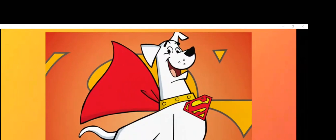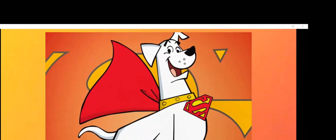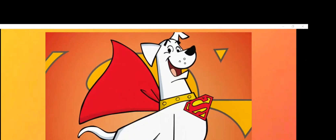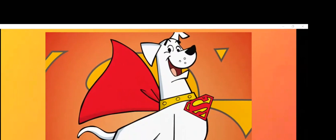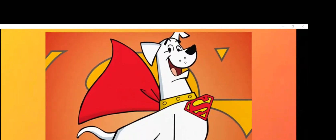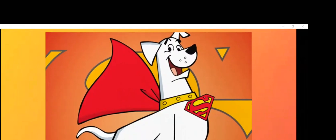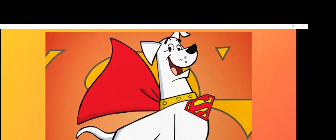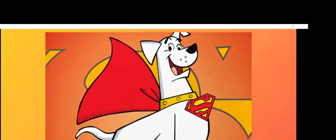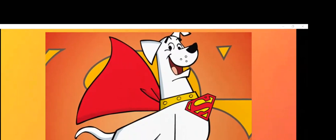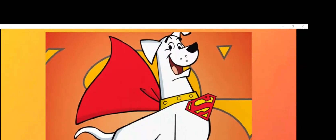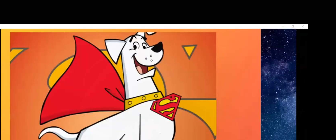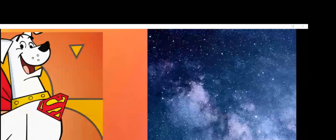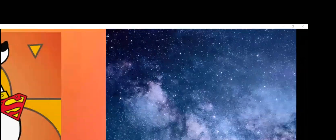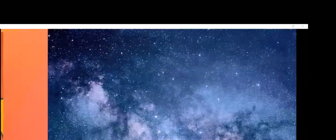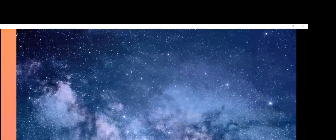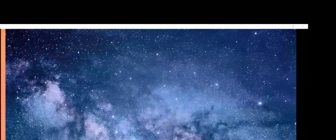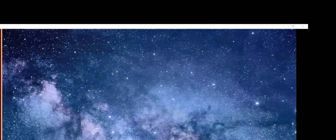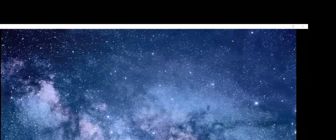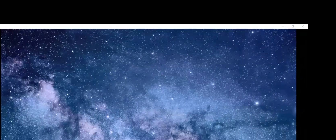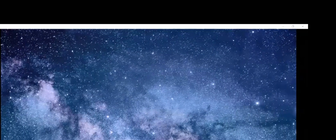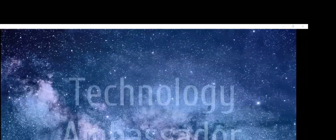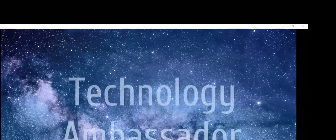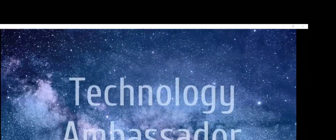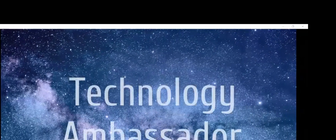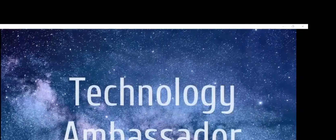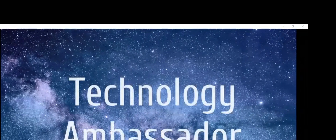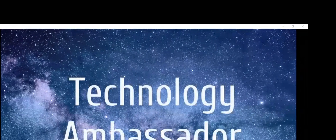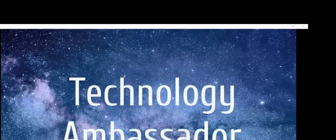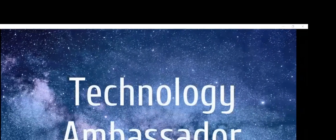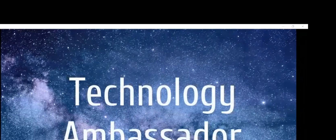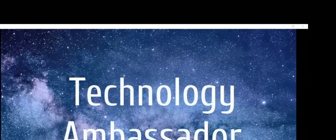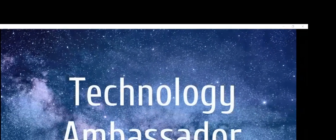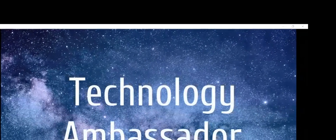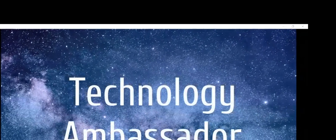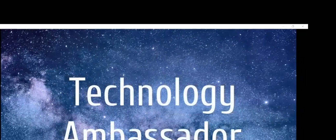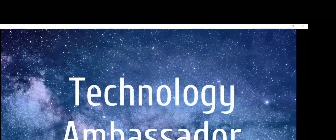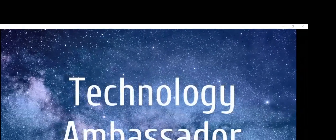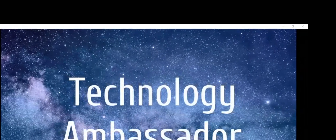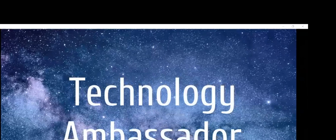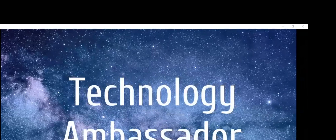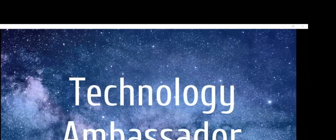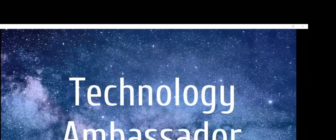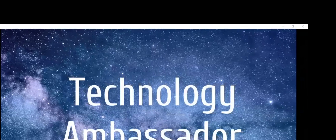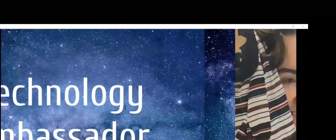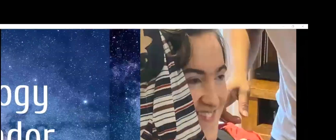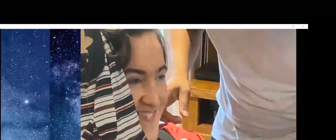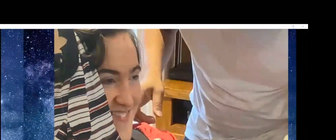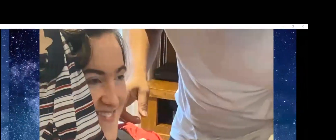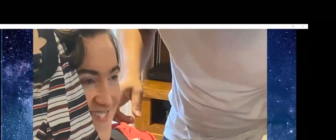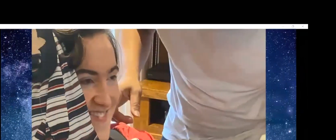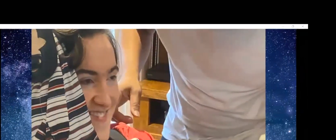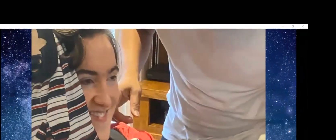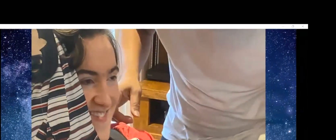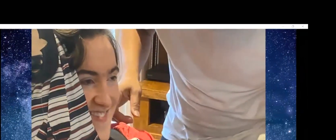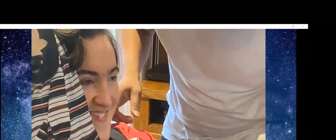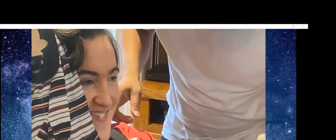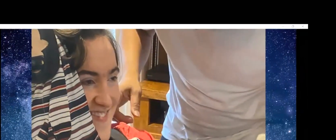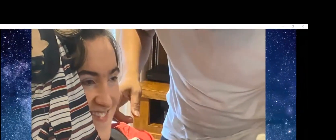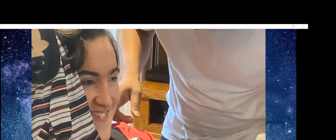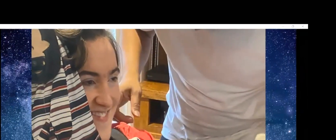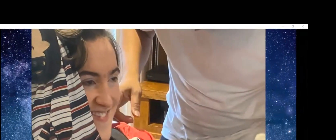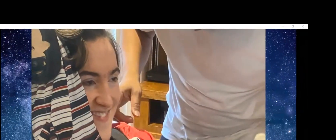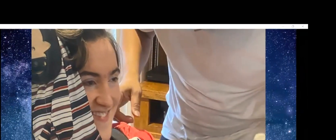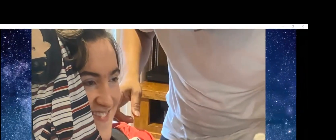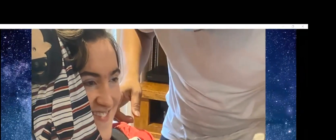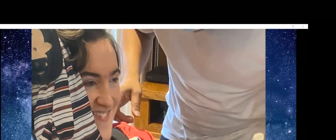video and thinks he may be the next super dog. The purpose of my video is to show you how assistive technology can help me have a better life. I